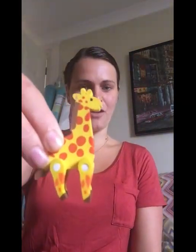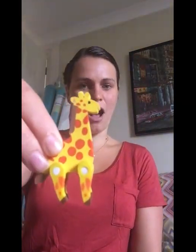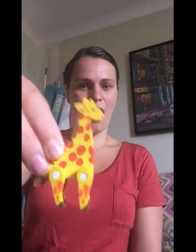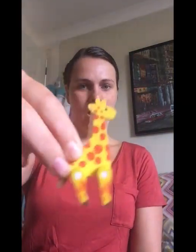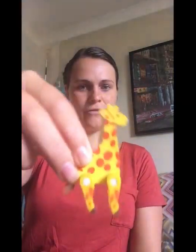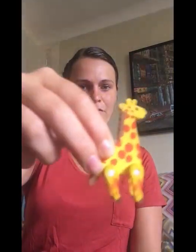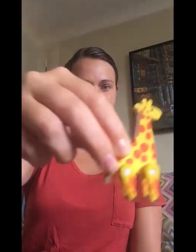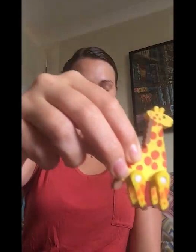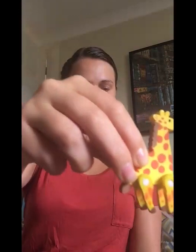giraffe.